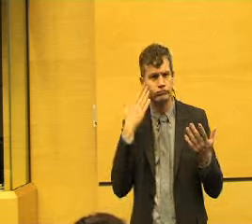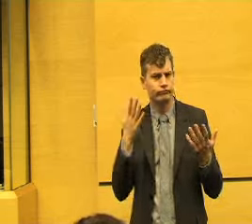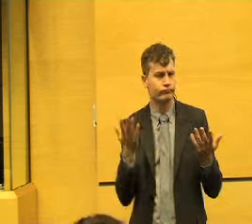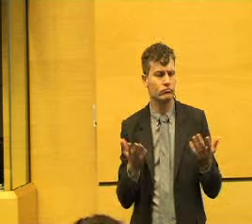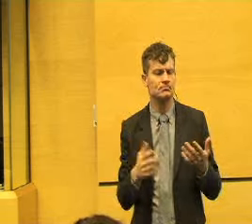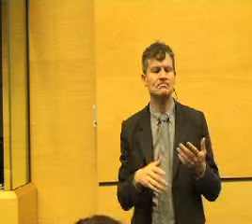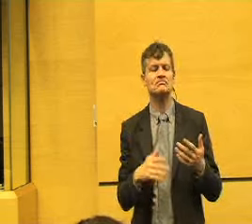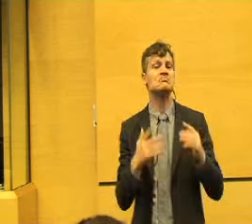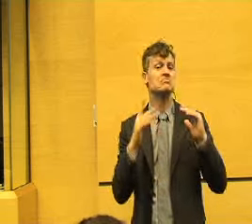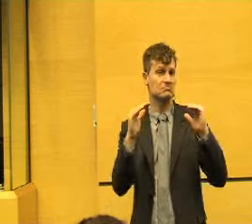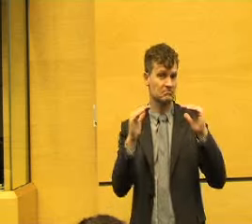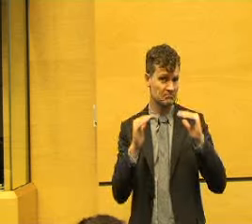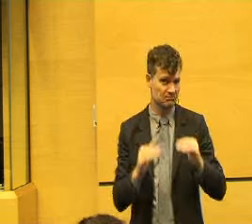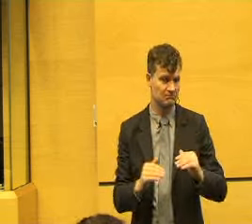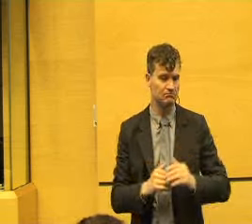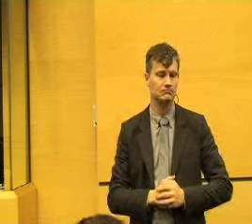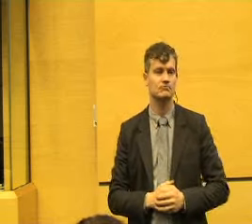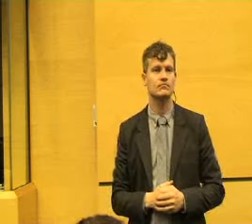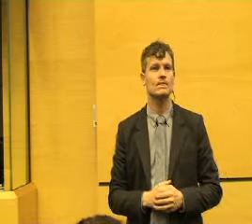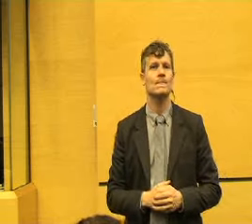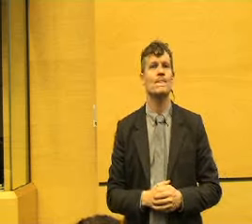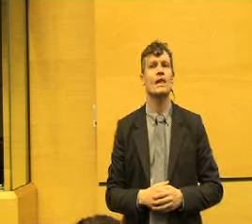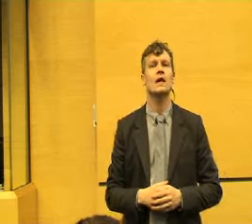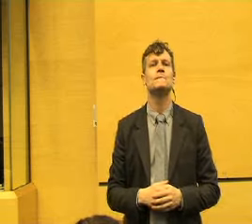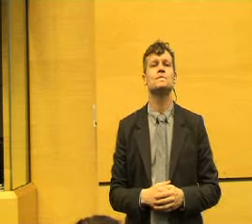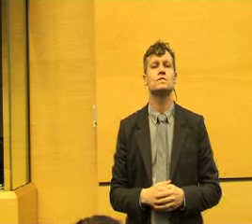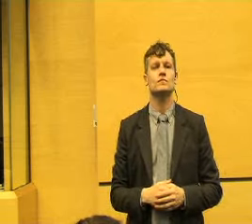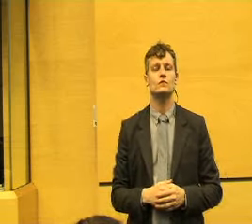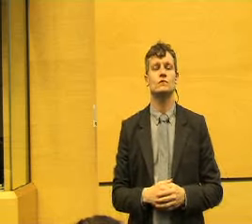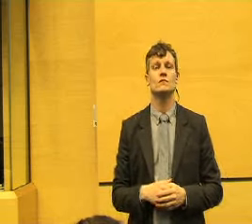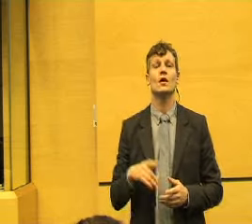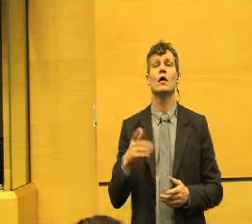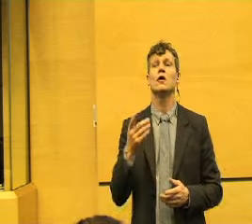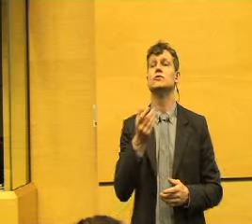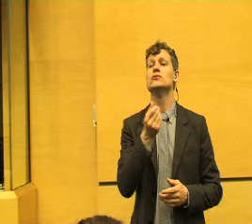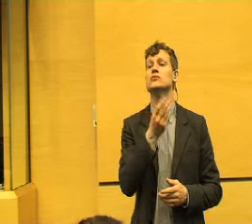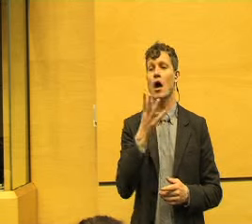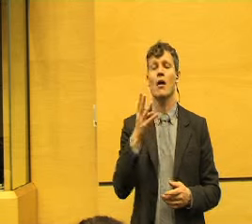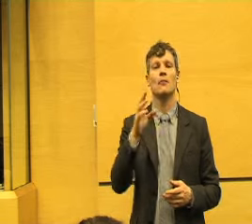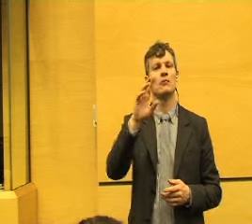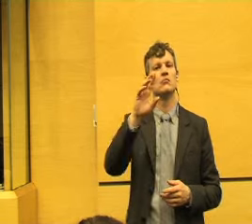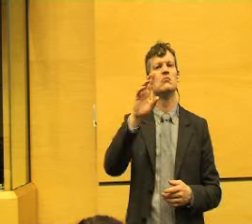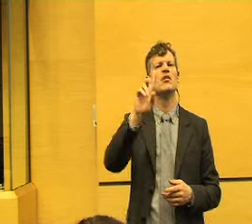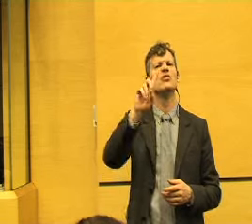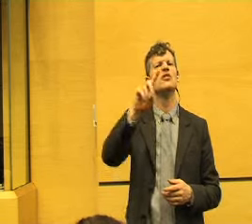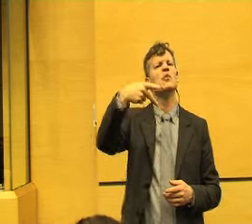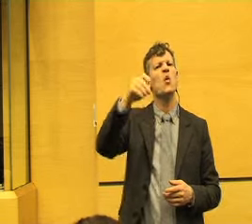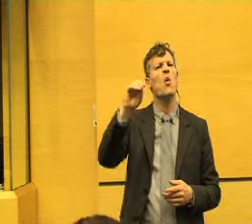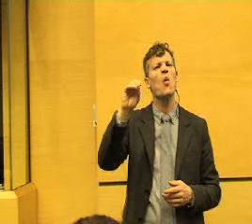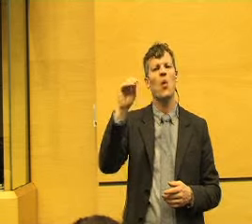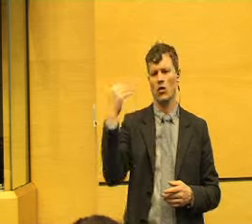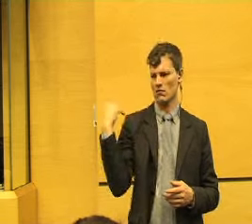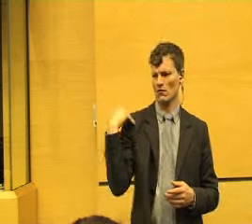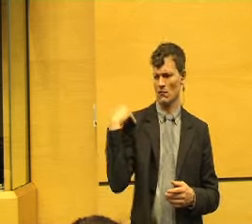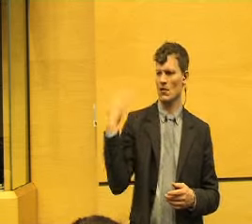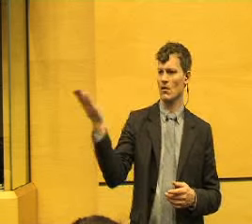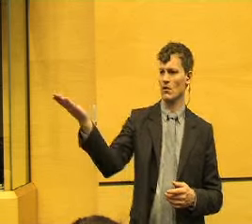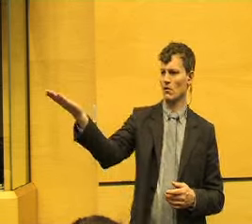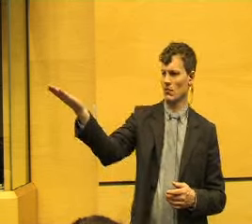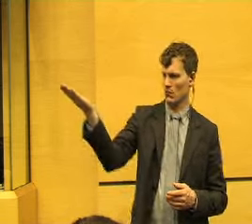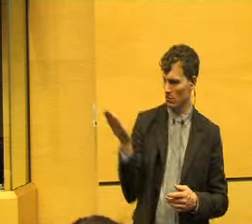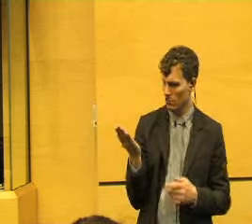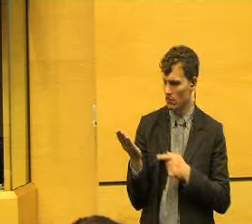Next, according to my information, the associations of persons with disabilities in Thailand have submitted